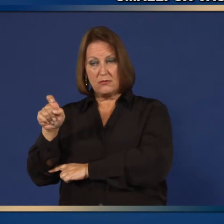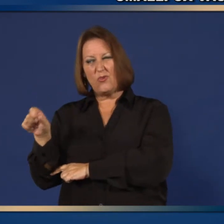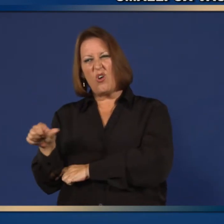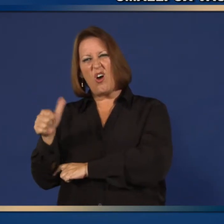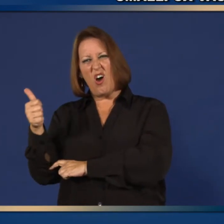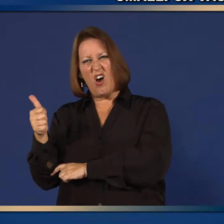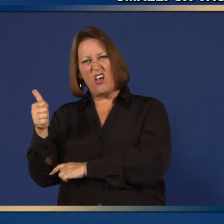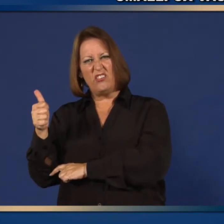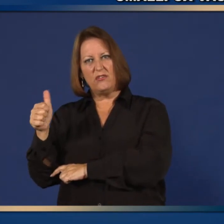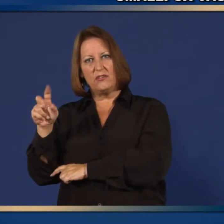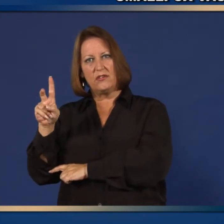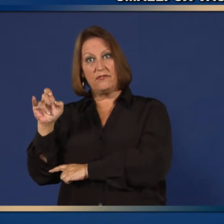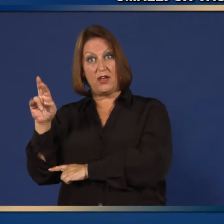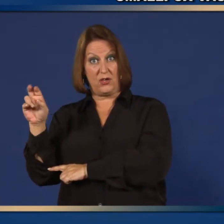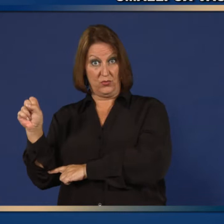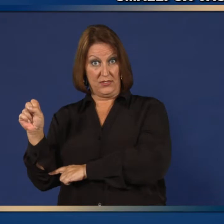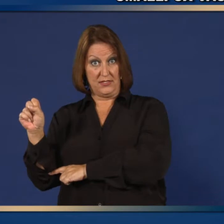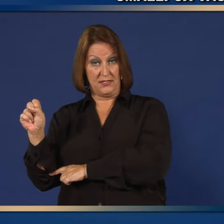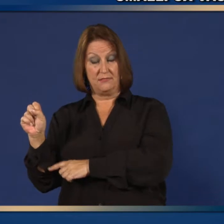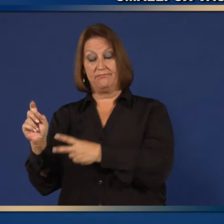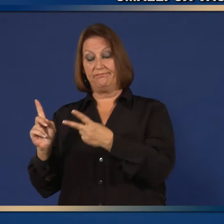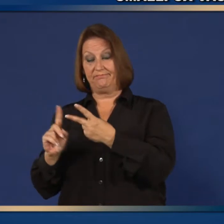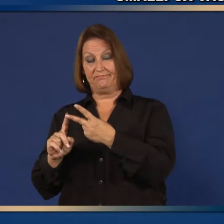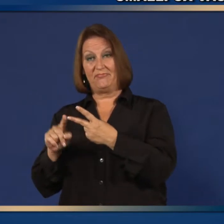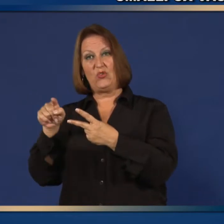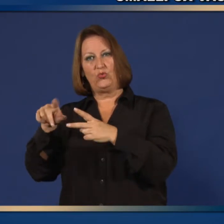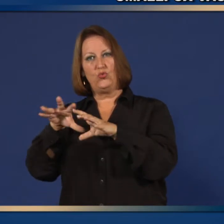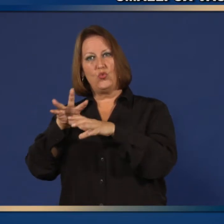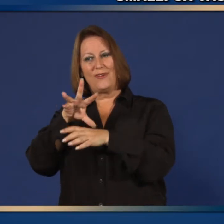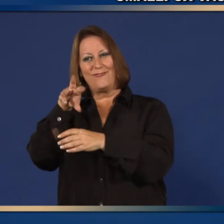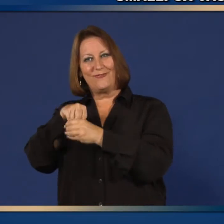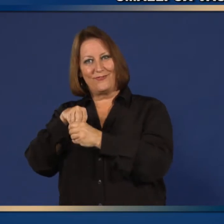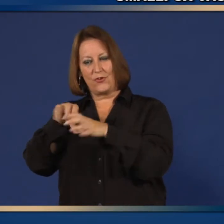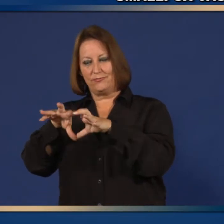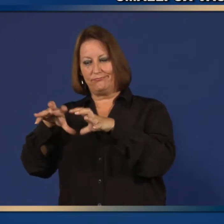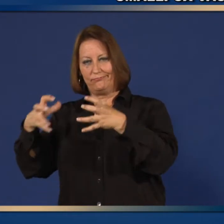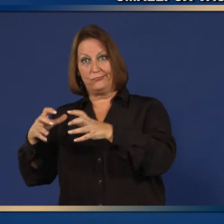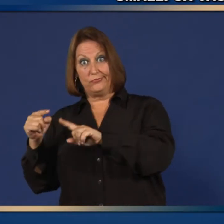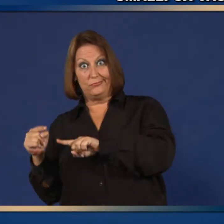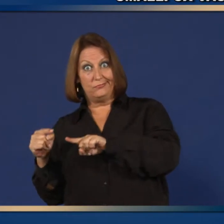if you are a member of a smallpox response team.